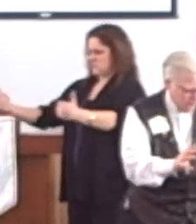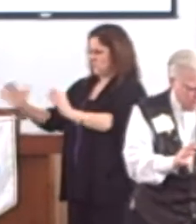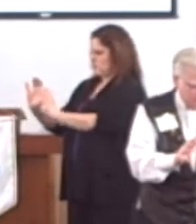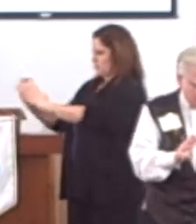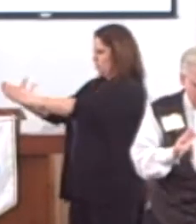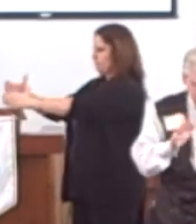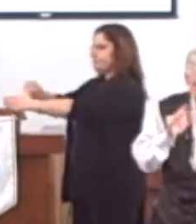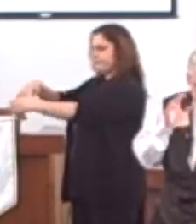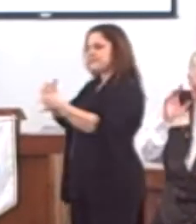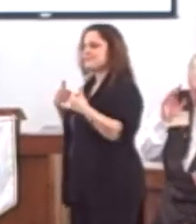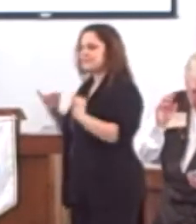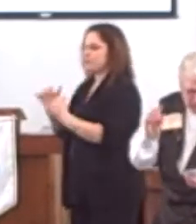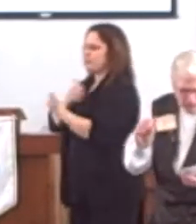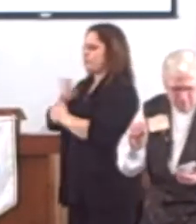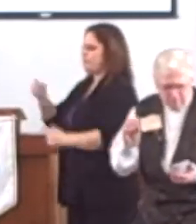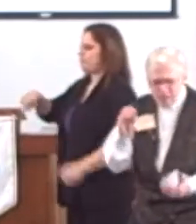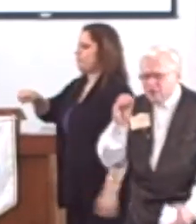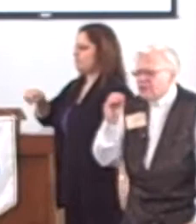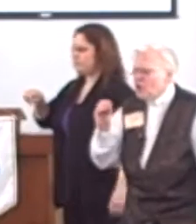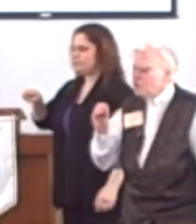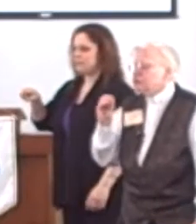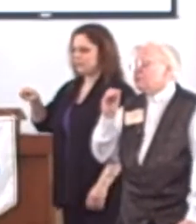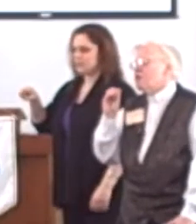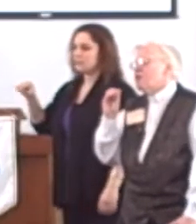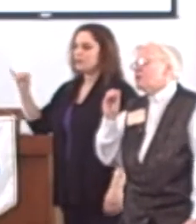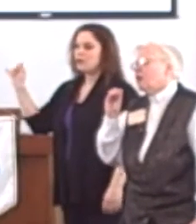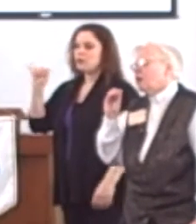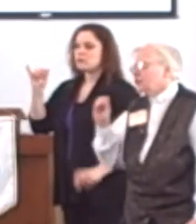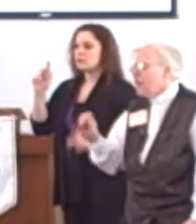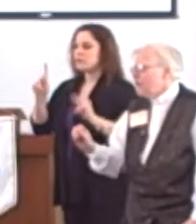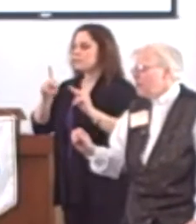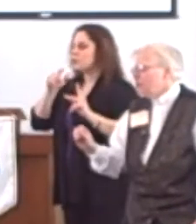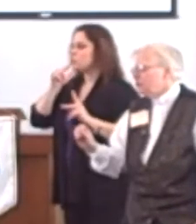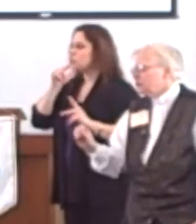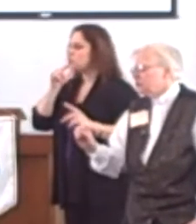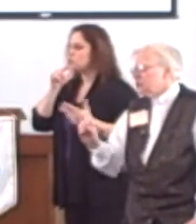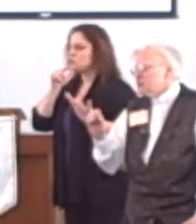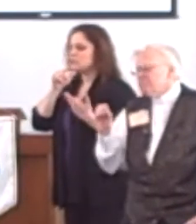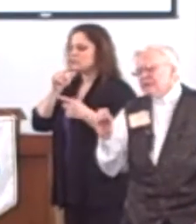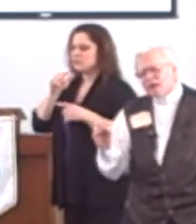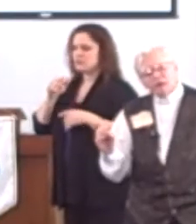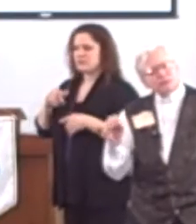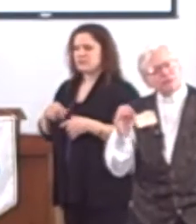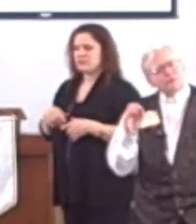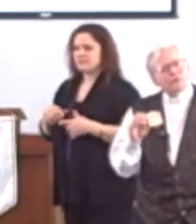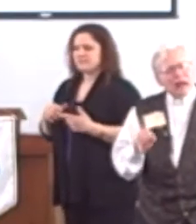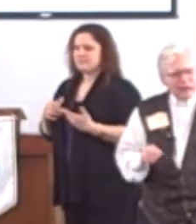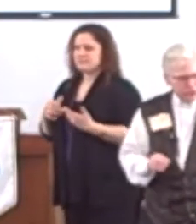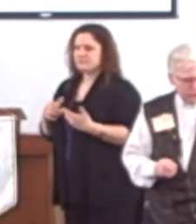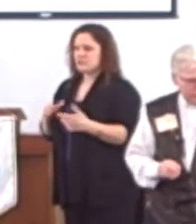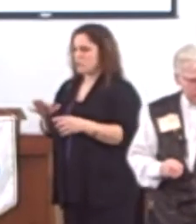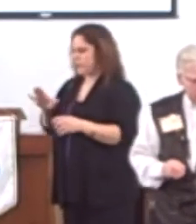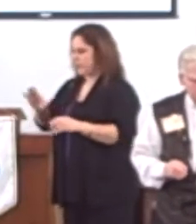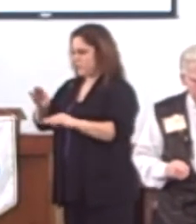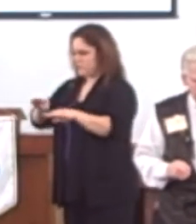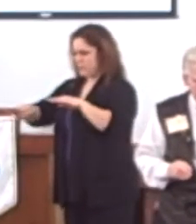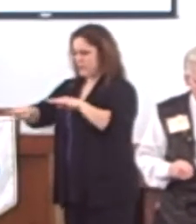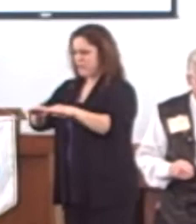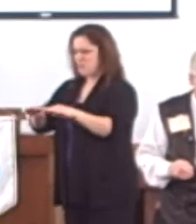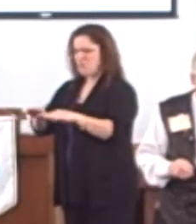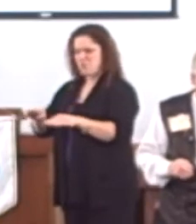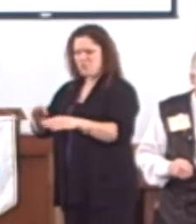called to love those who are unlovable because of their actions.